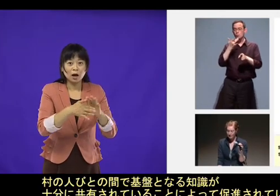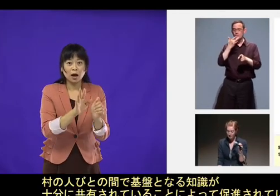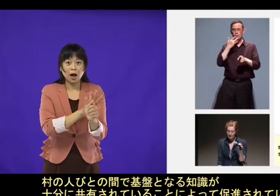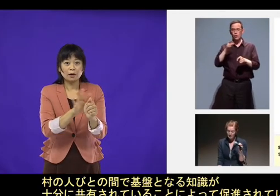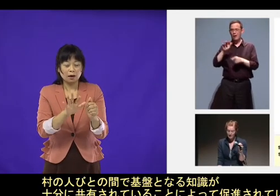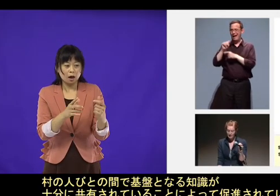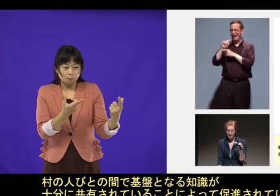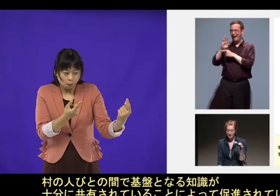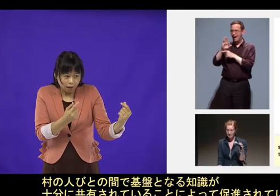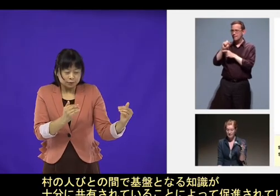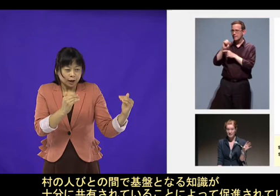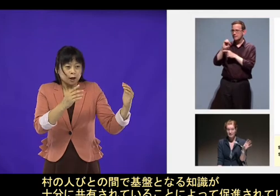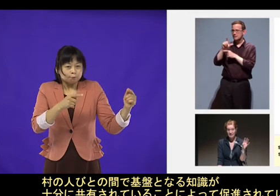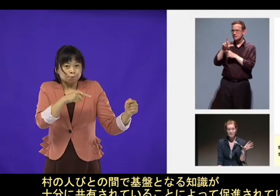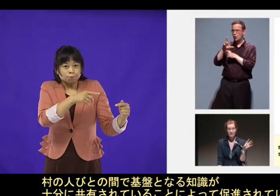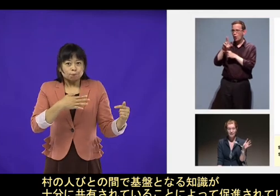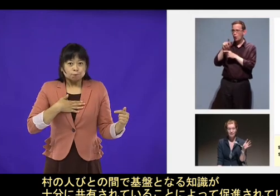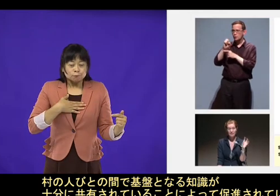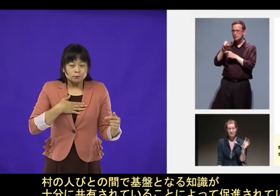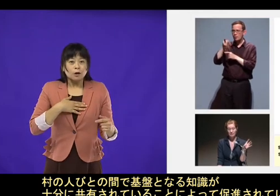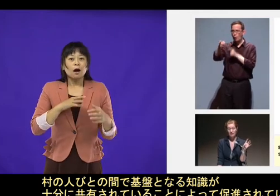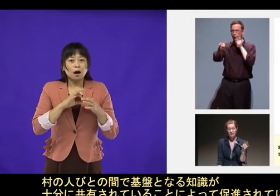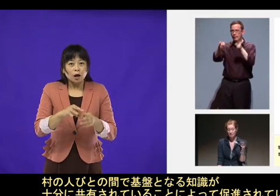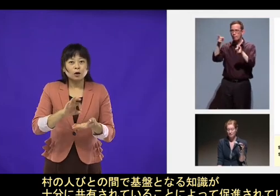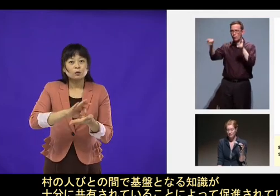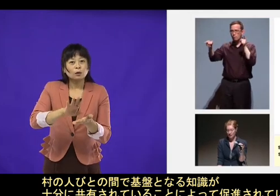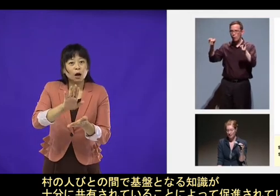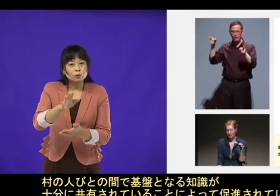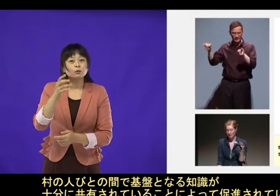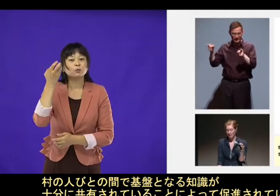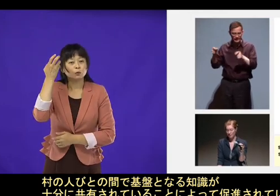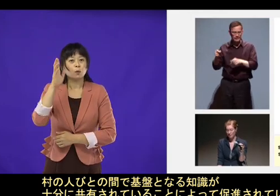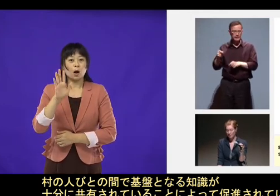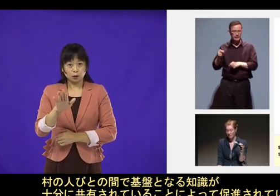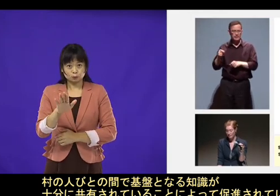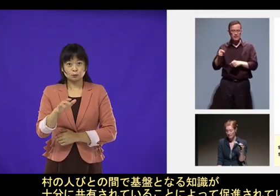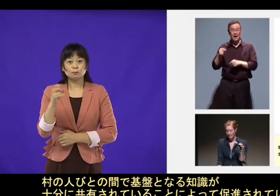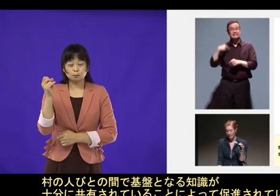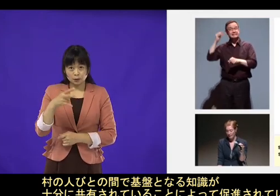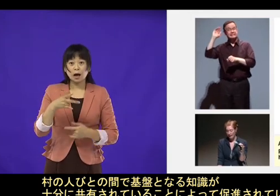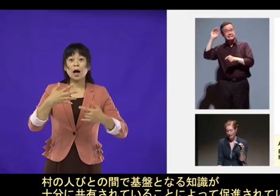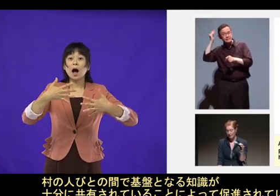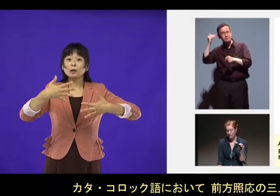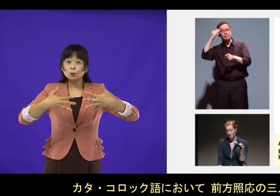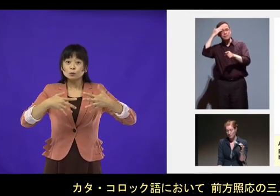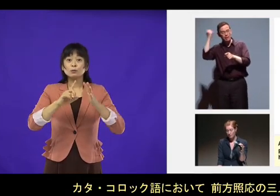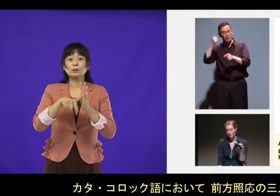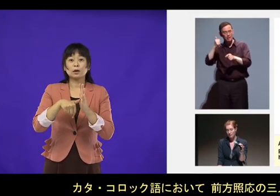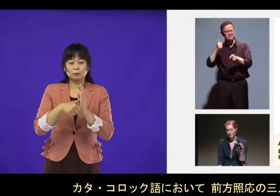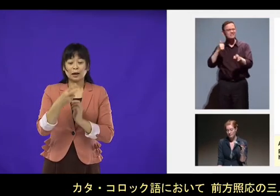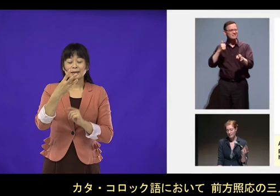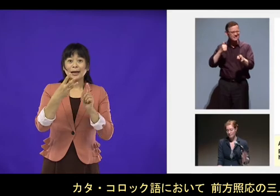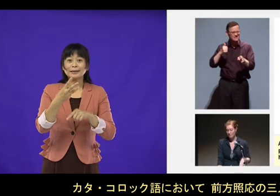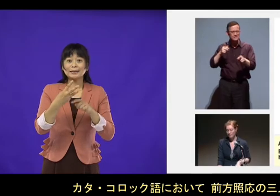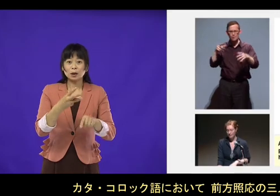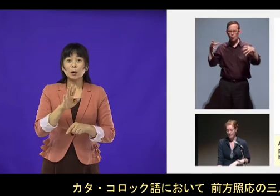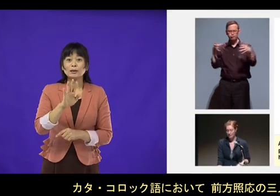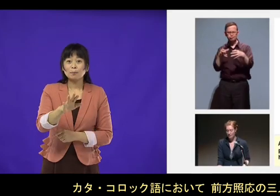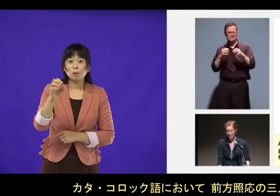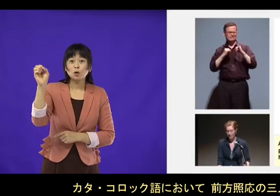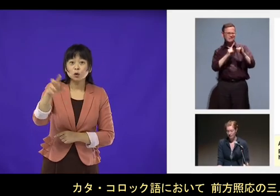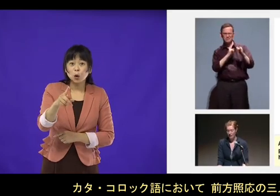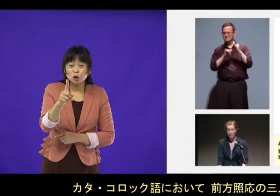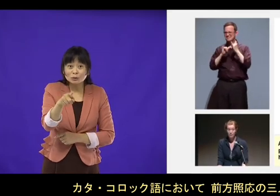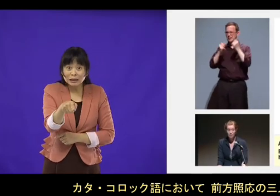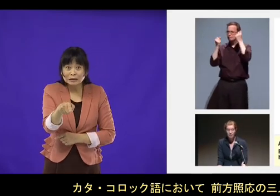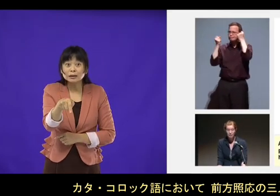Katakalok discourse seems to be facilitated by a high degree of shared background knowledge, but also the establishment of